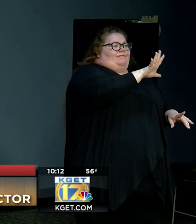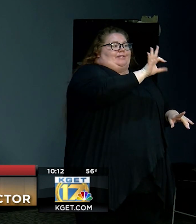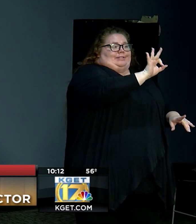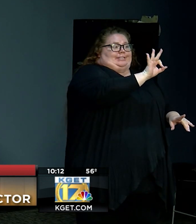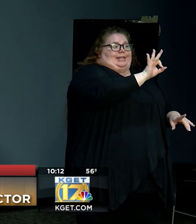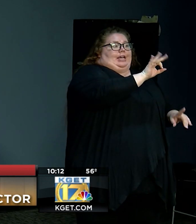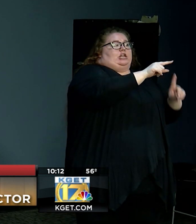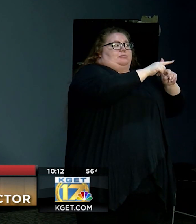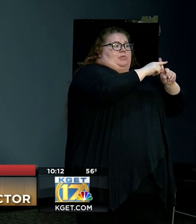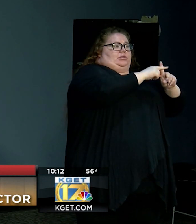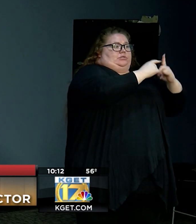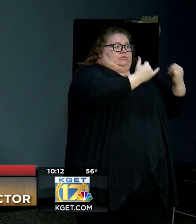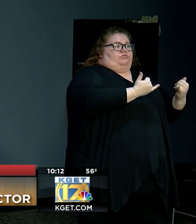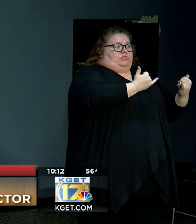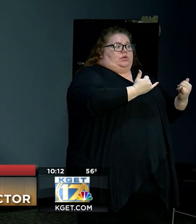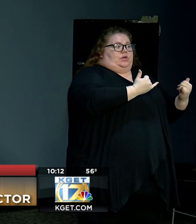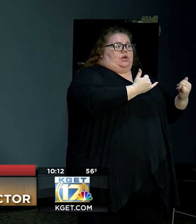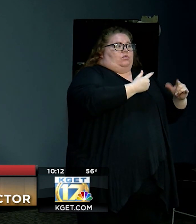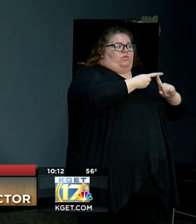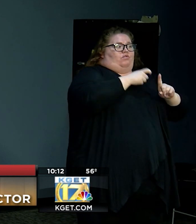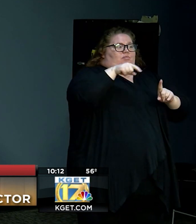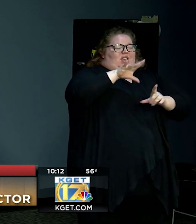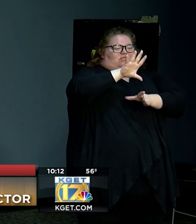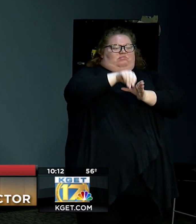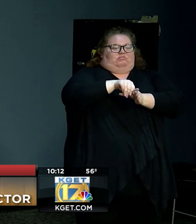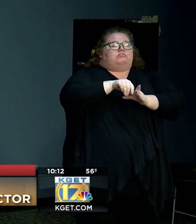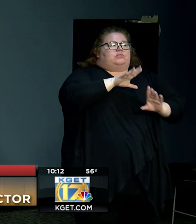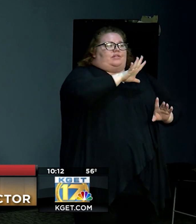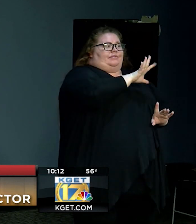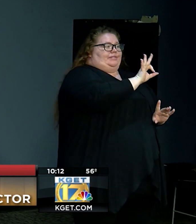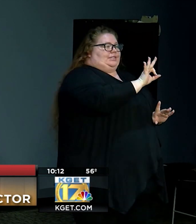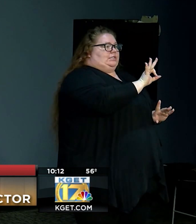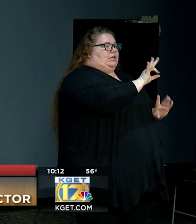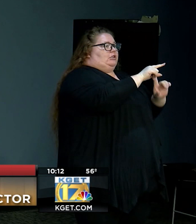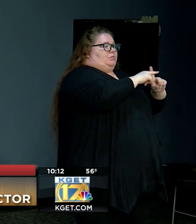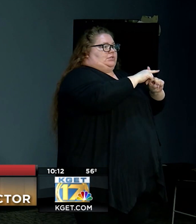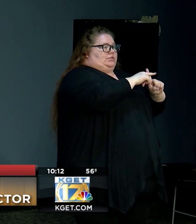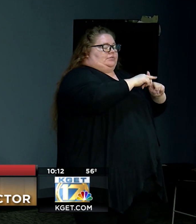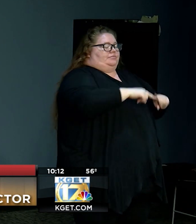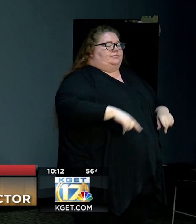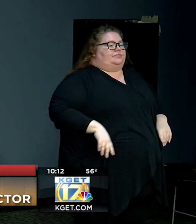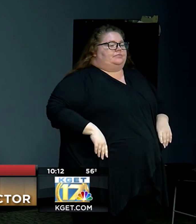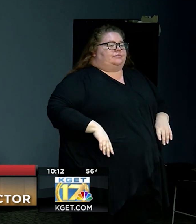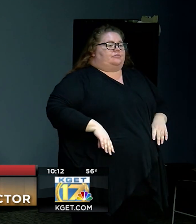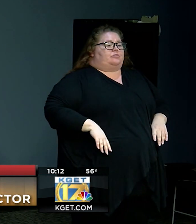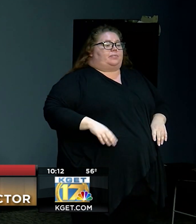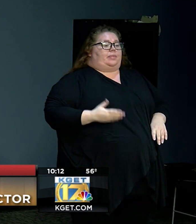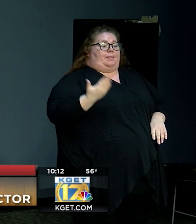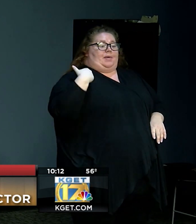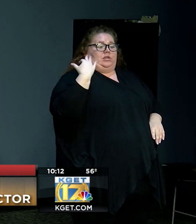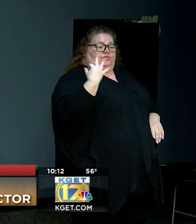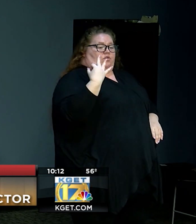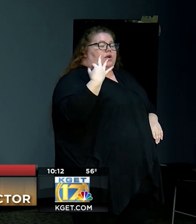1,995 tests that were conducted. And as we reported last Friday, there are 7